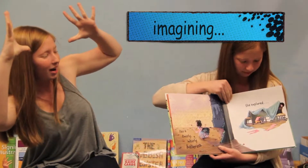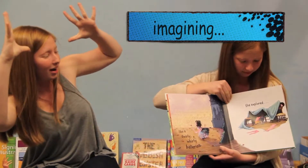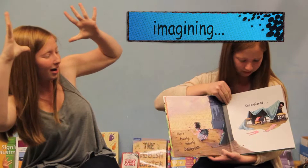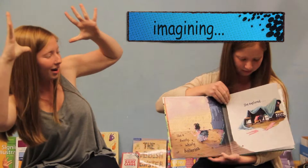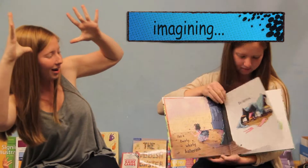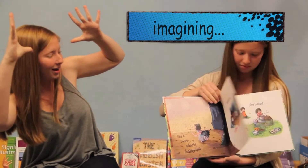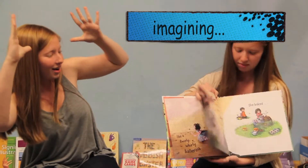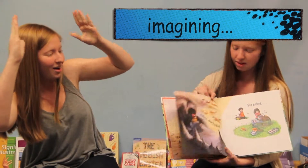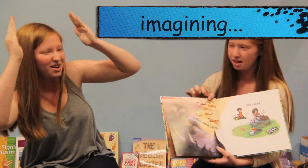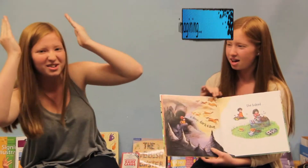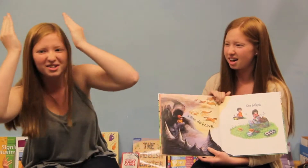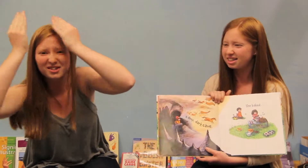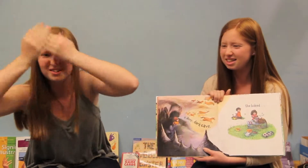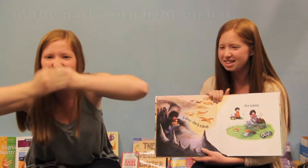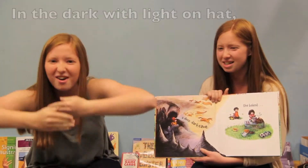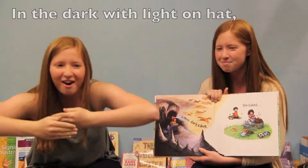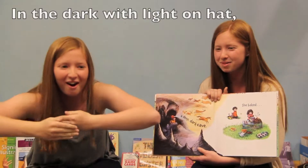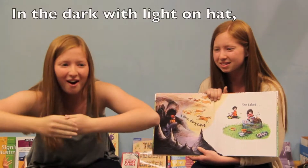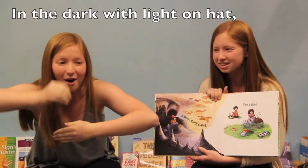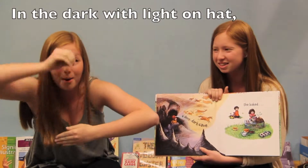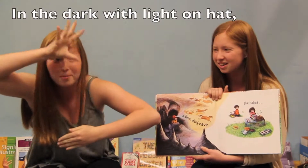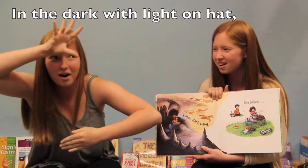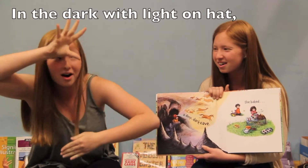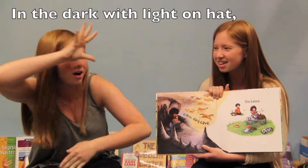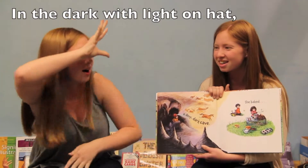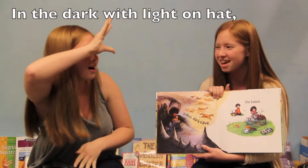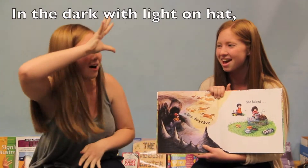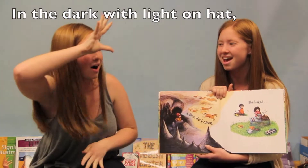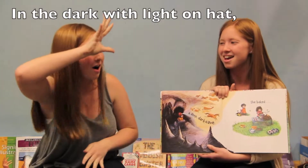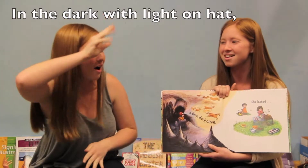a deep dark cave